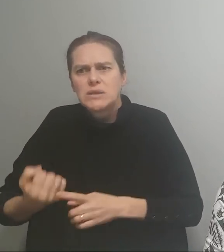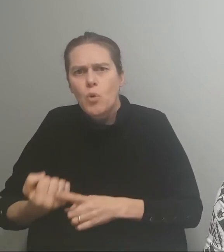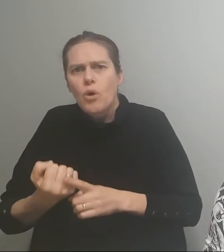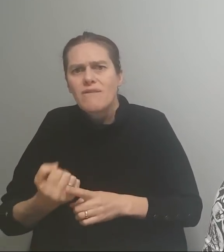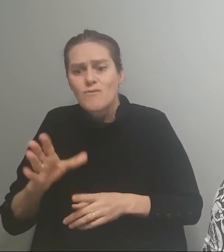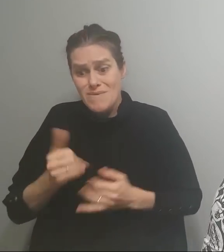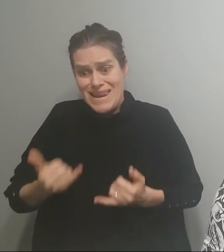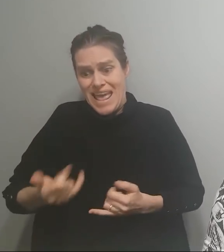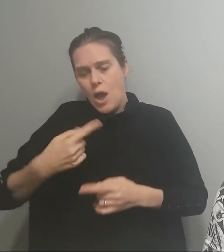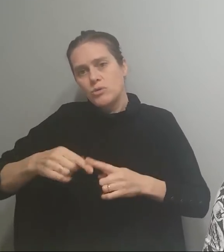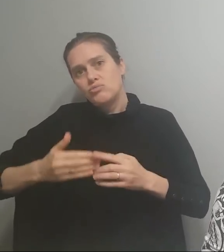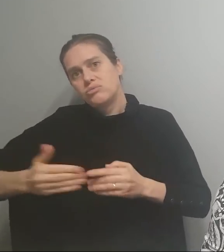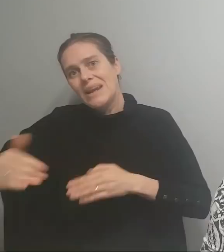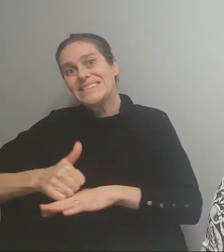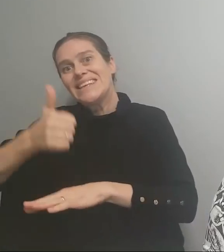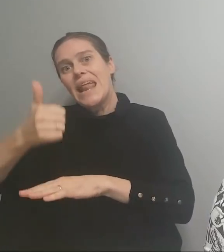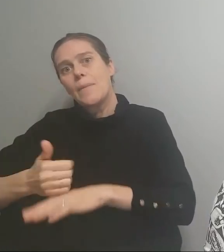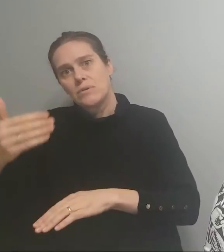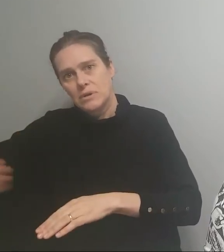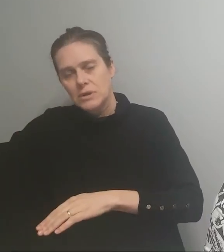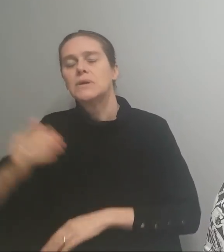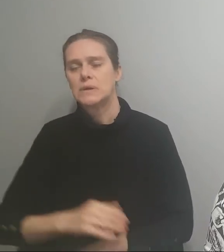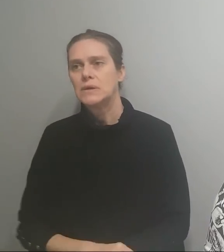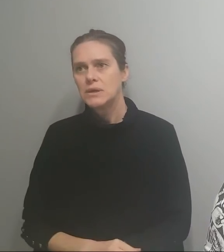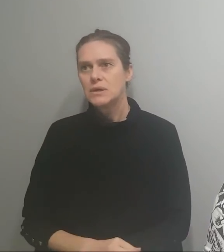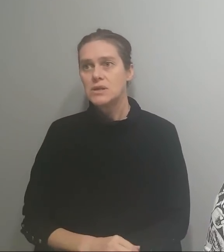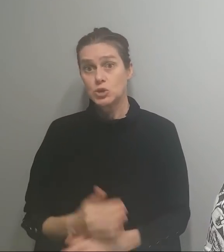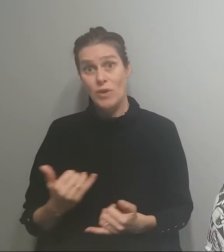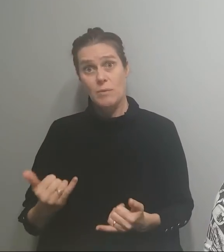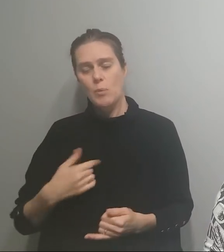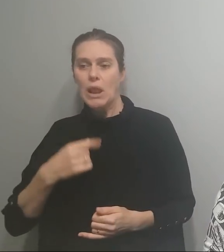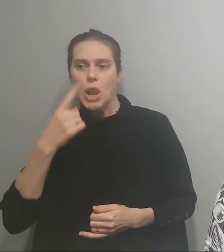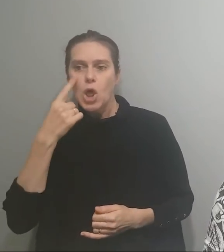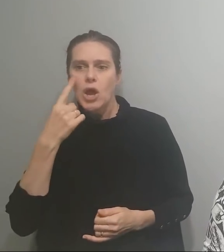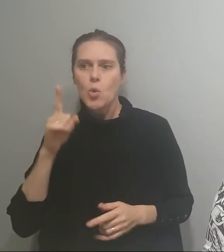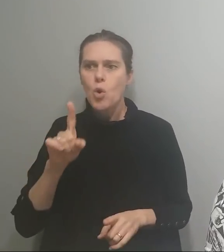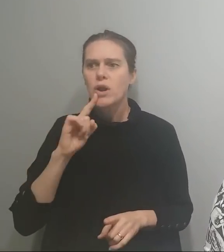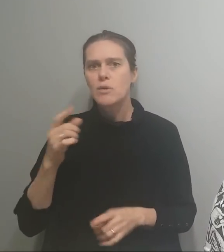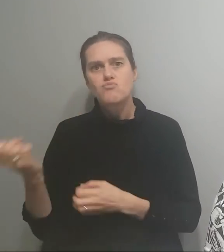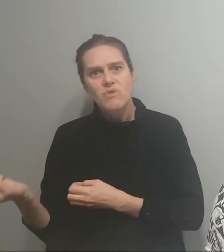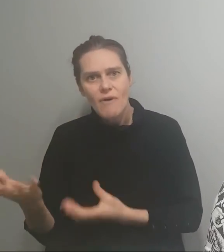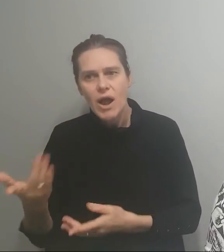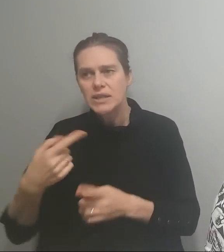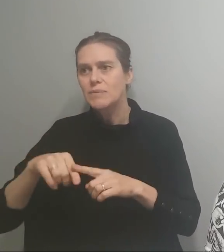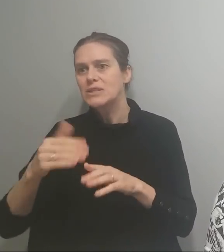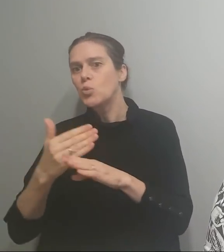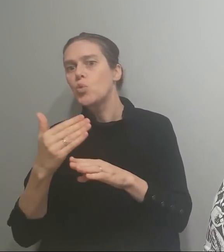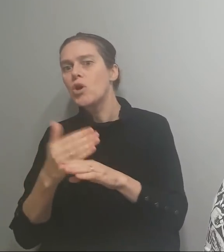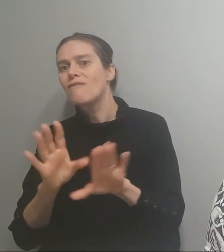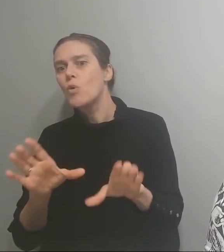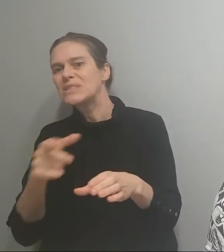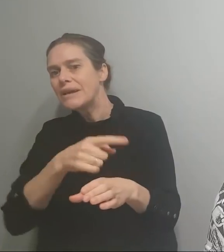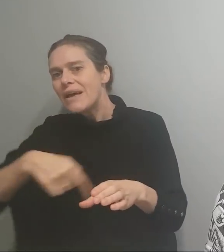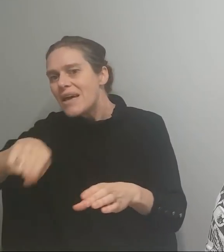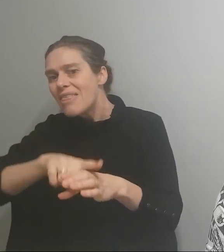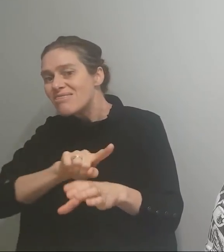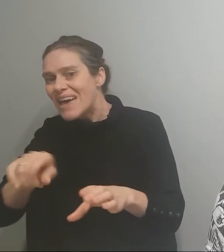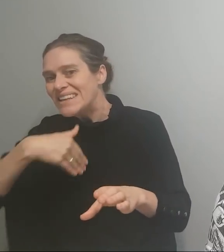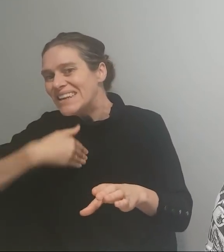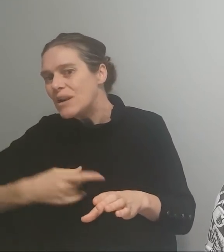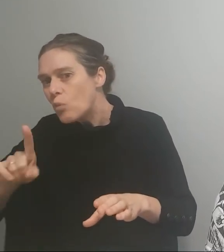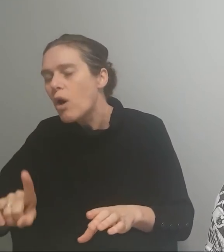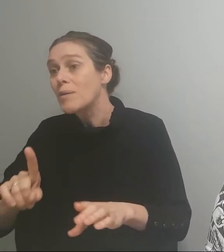and support will providers and the workforce need leading up to the 1st of October. And we've got some proposals